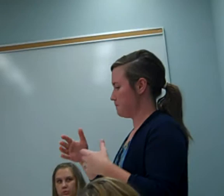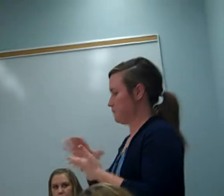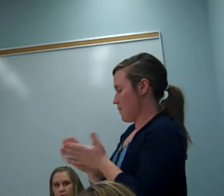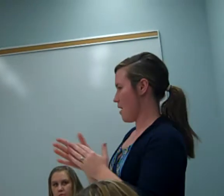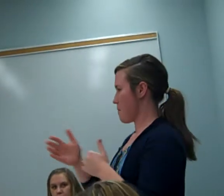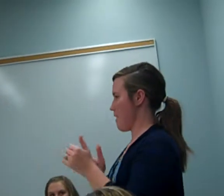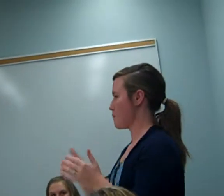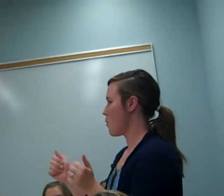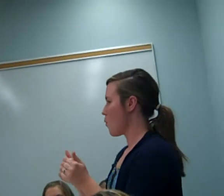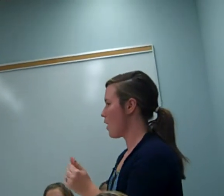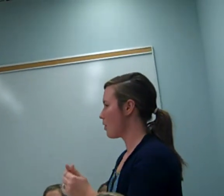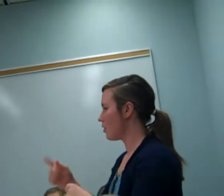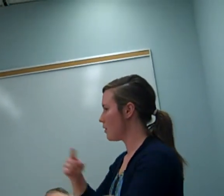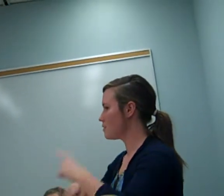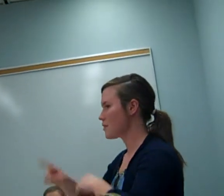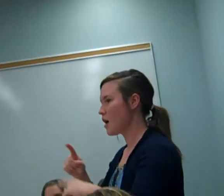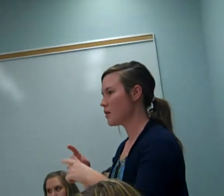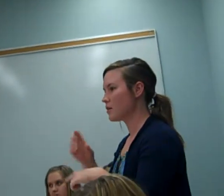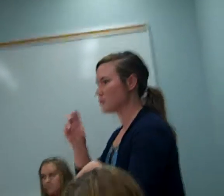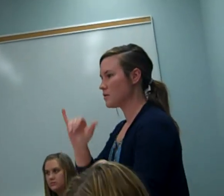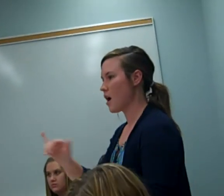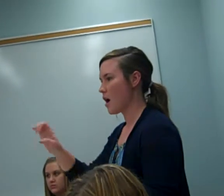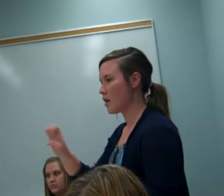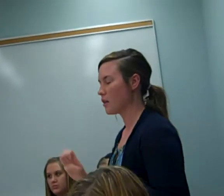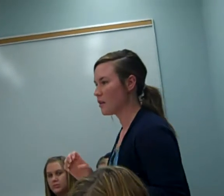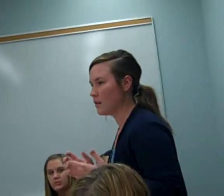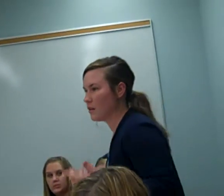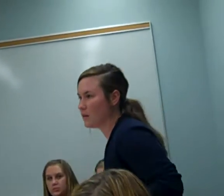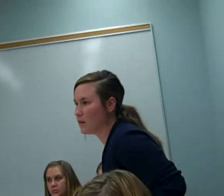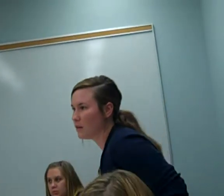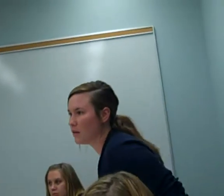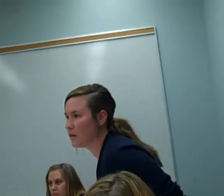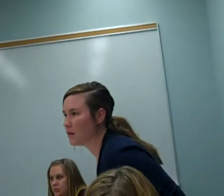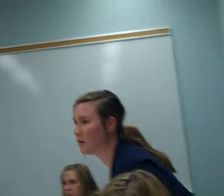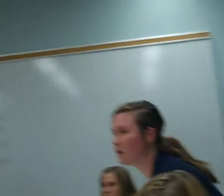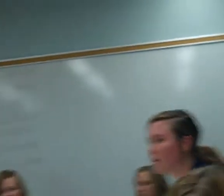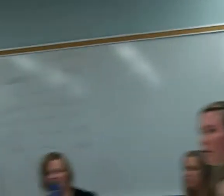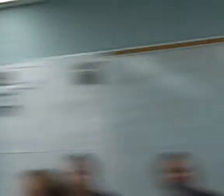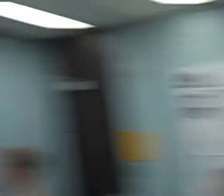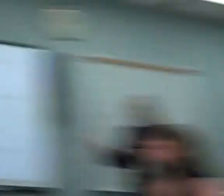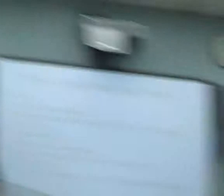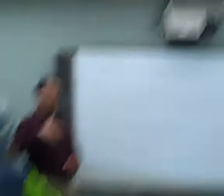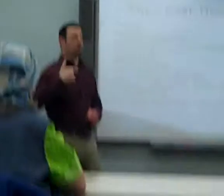his signing before, so you could become comfortable with his signing before the court date?